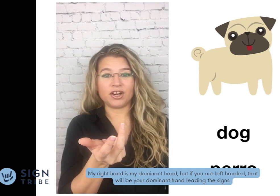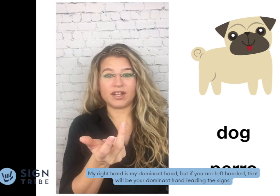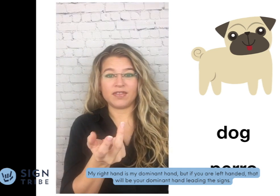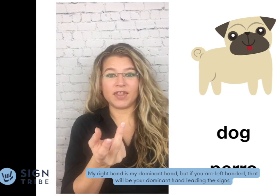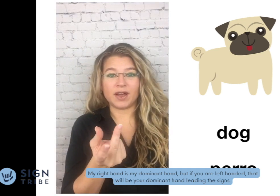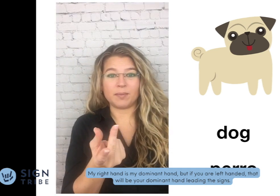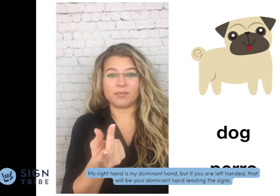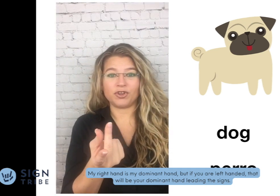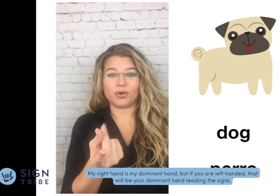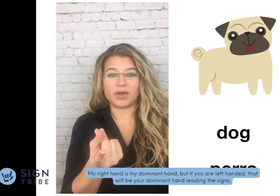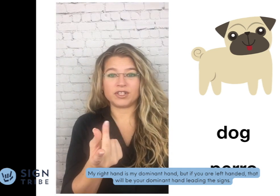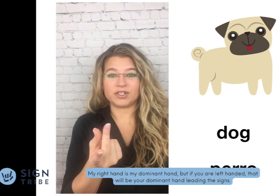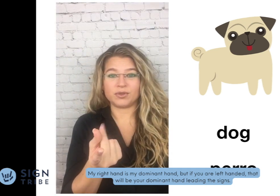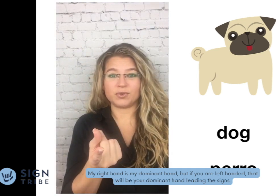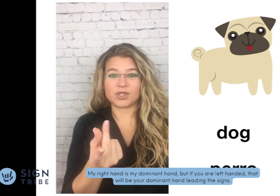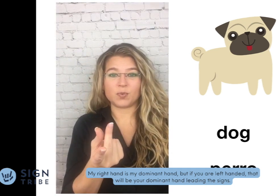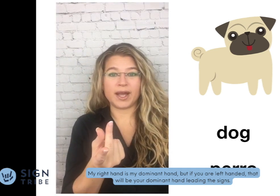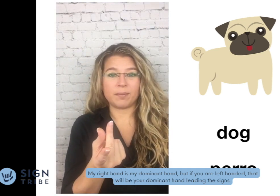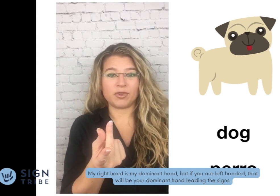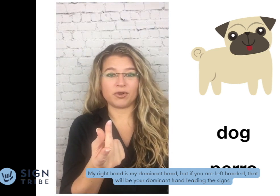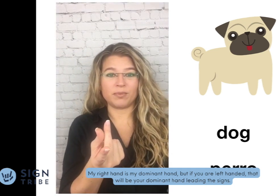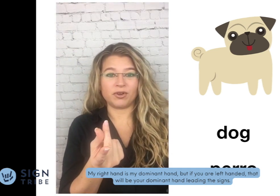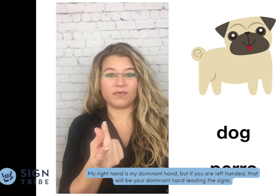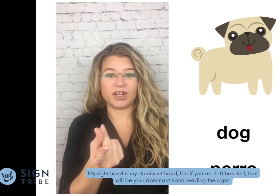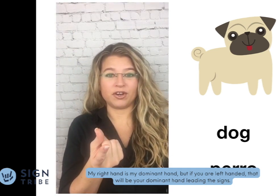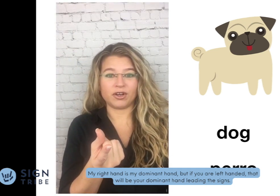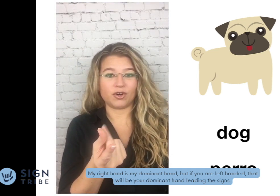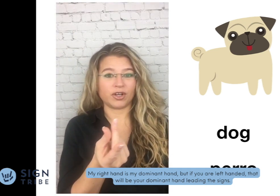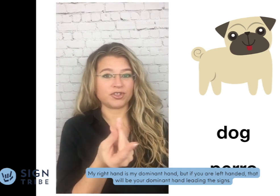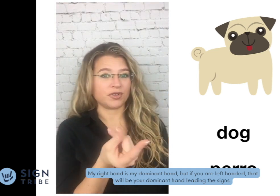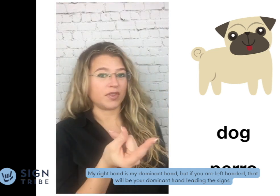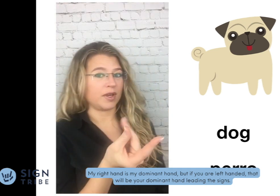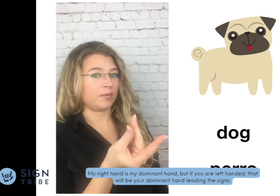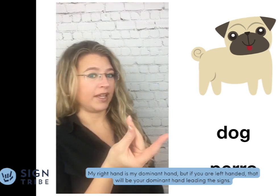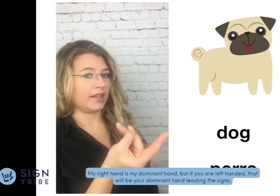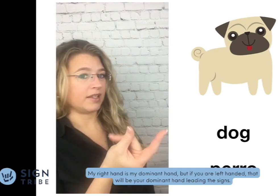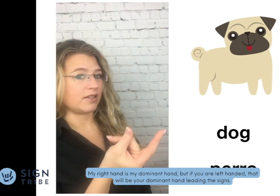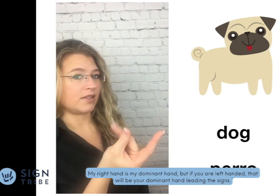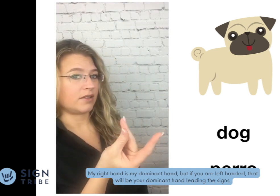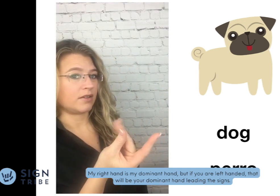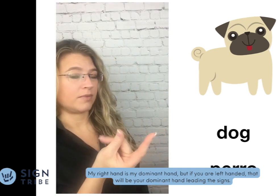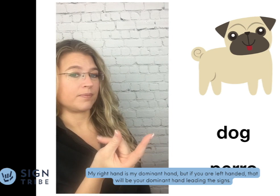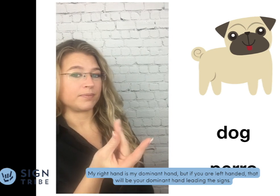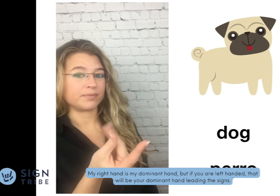and thumb, you're going to swipe your middle finger across your thumb like this.